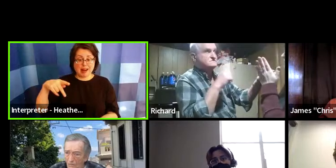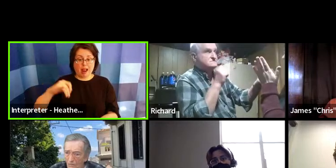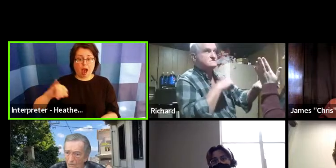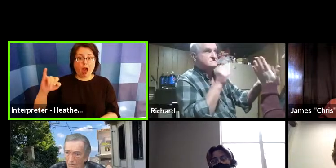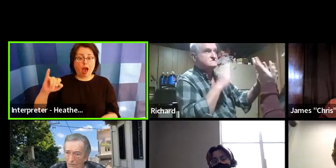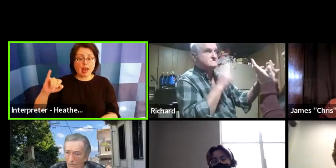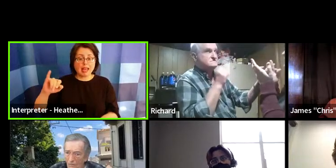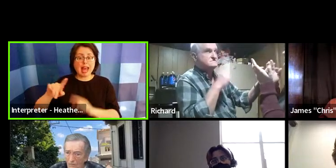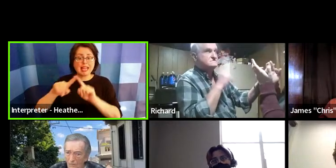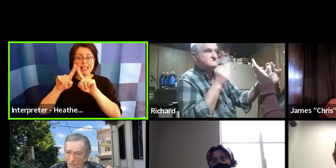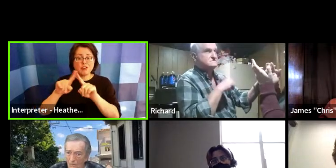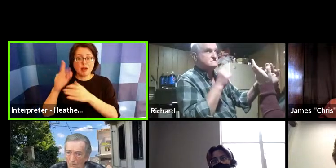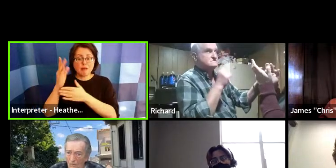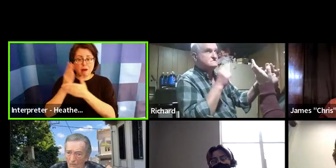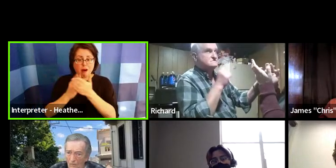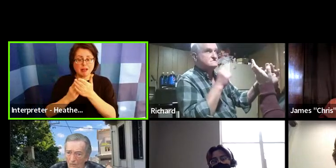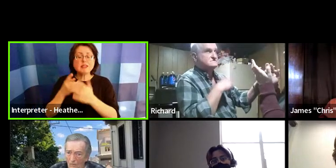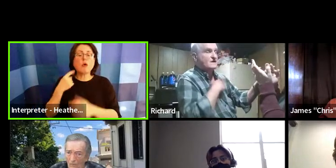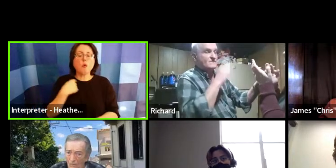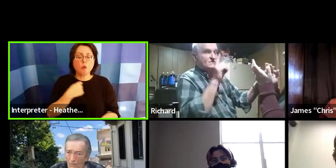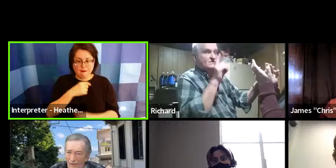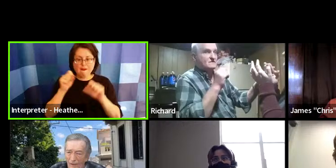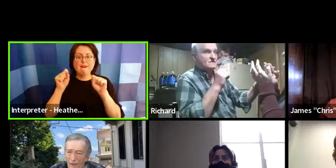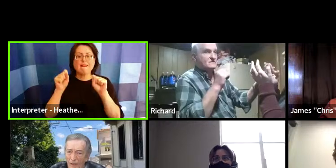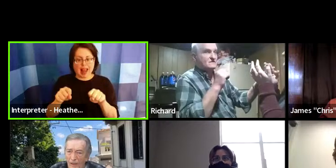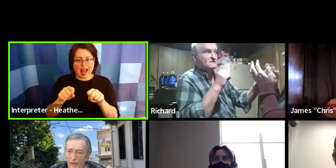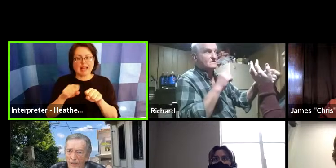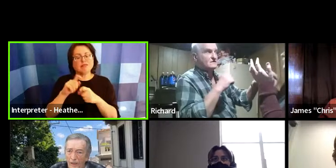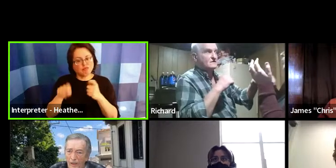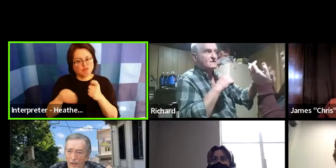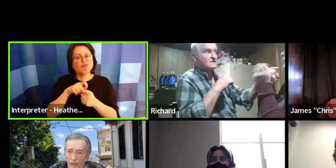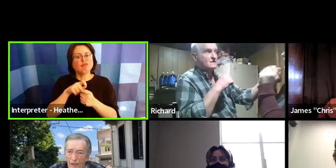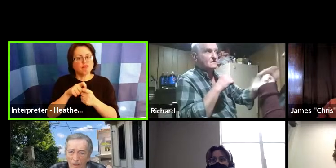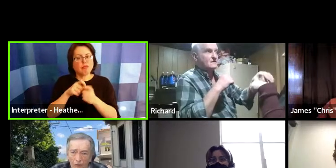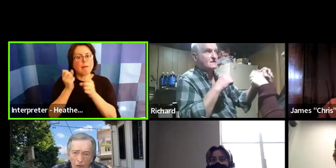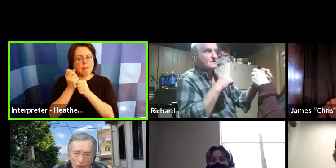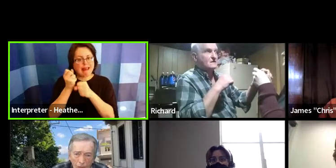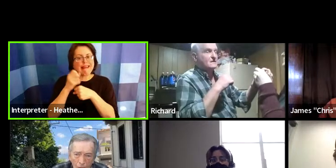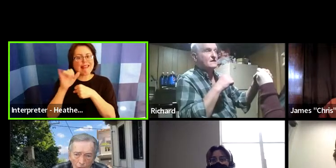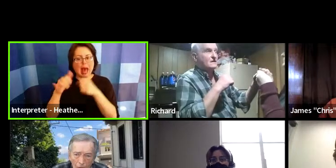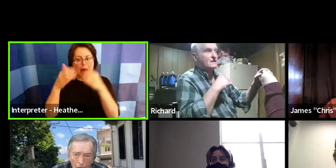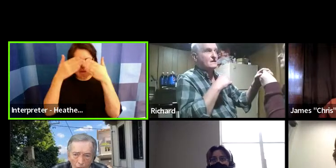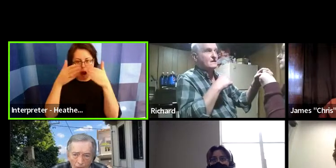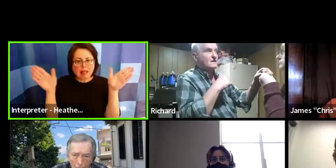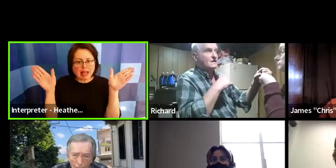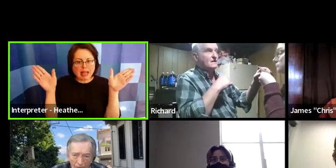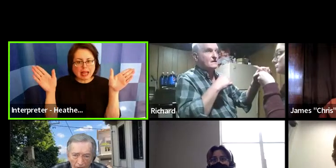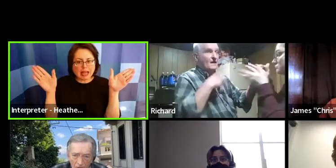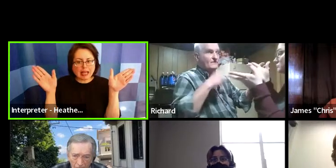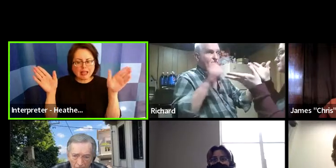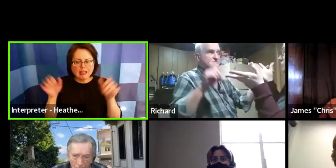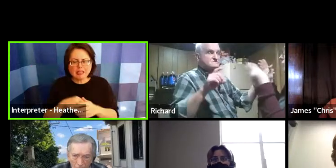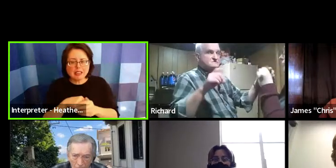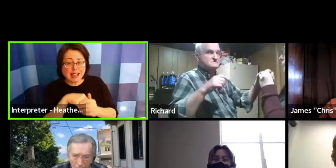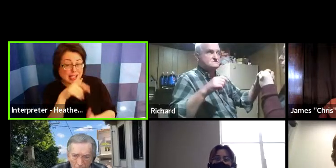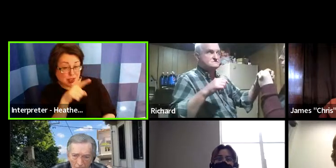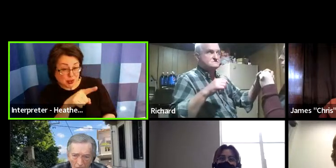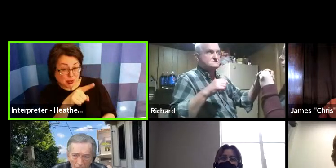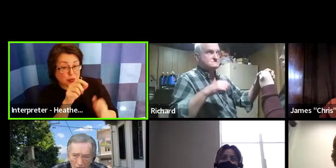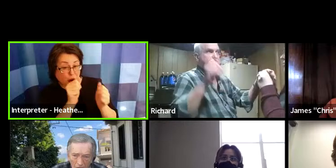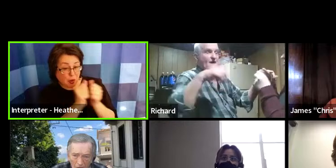So that's something that we can certainly make more public in the near future. And you're with Move